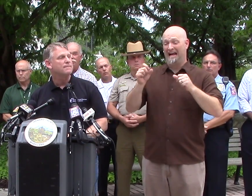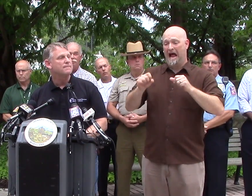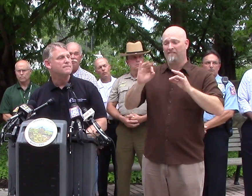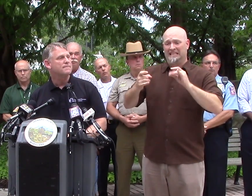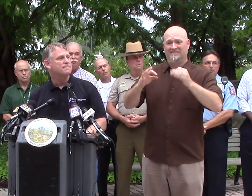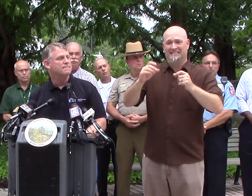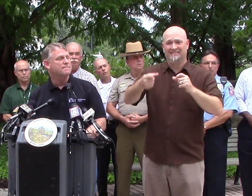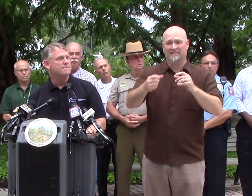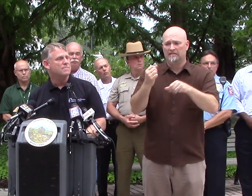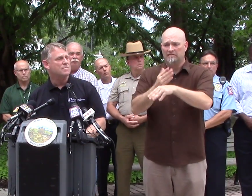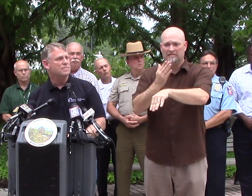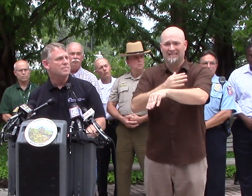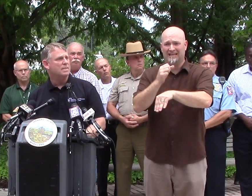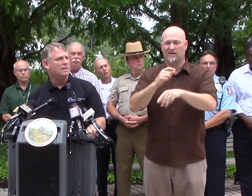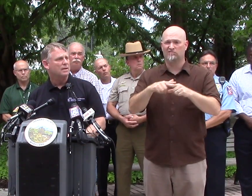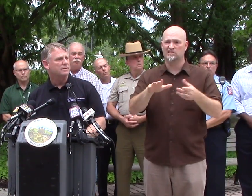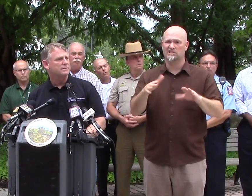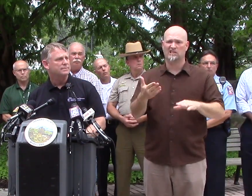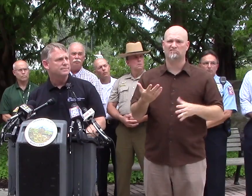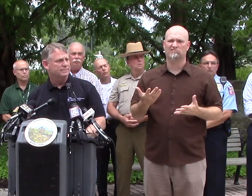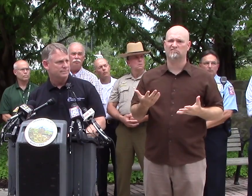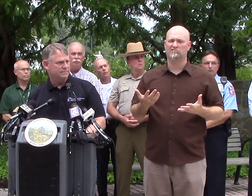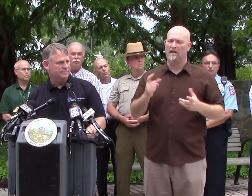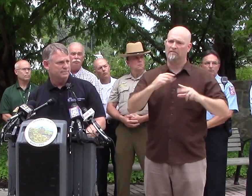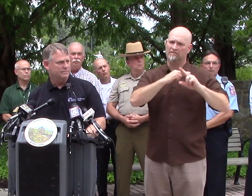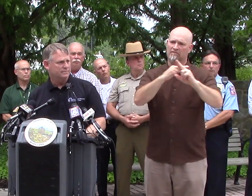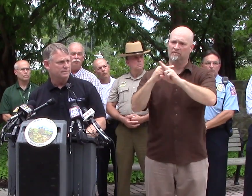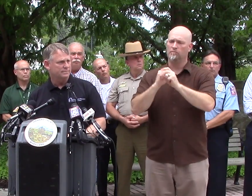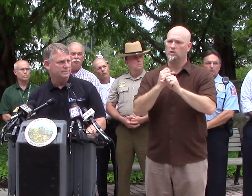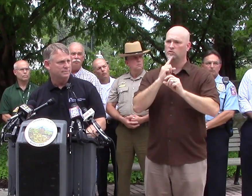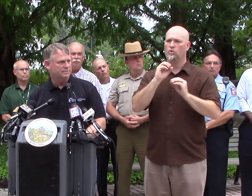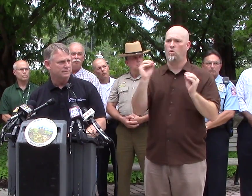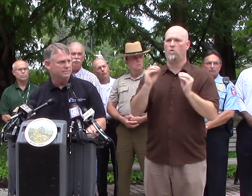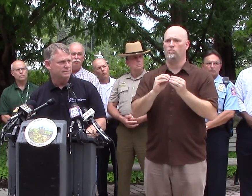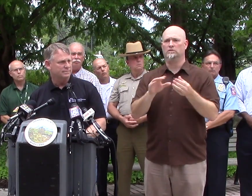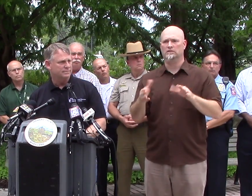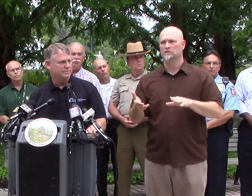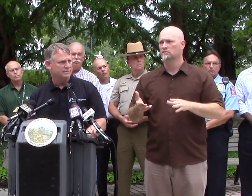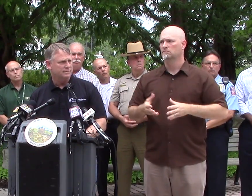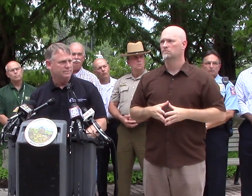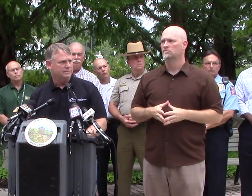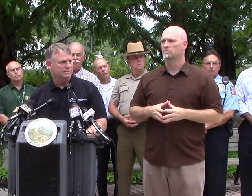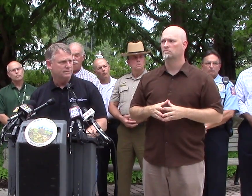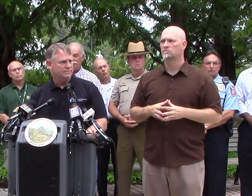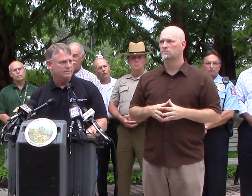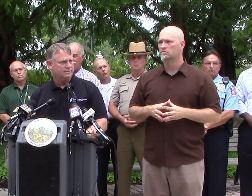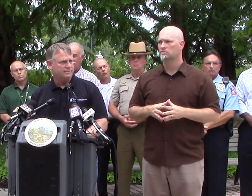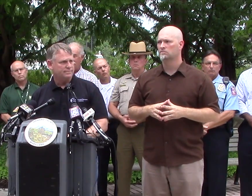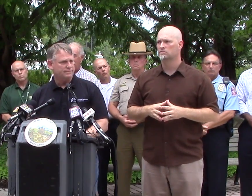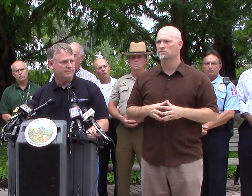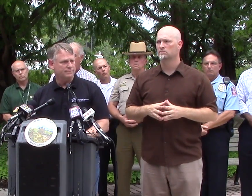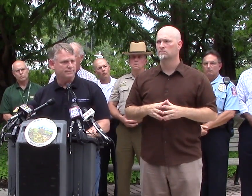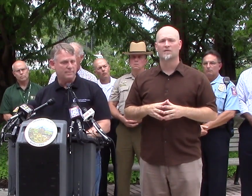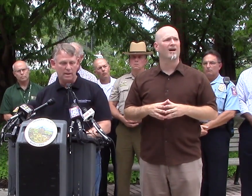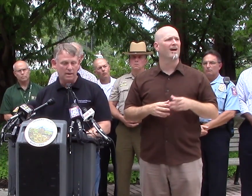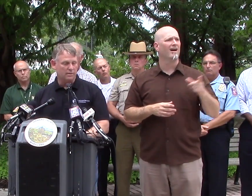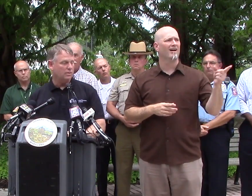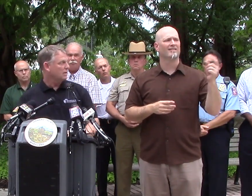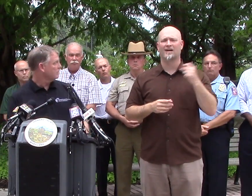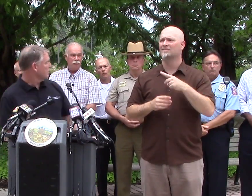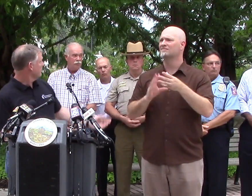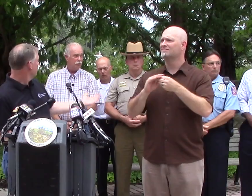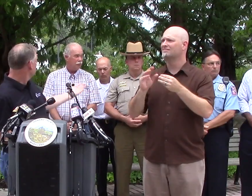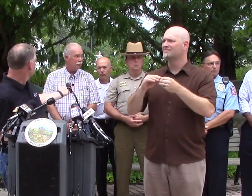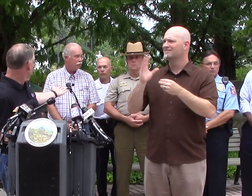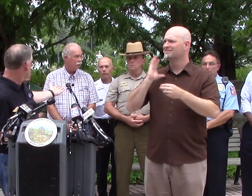Yes, ma'am. County Executive, you mentioned the human chain video we all saw. Can any of your folks provide any information about any other rescues, including by our first responders? I don't